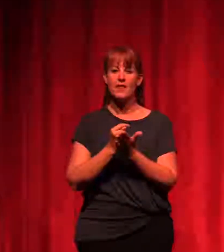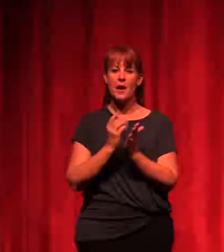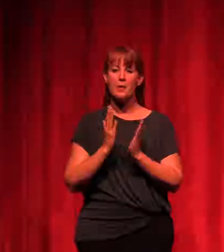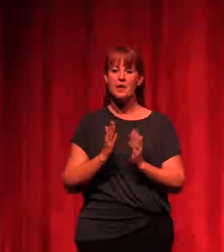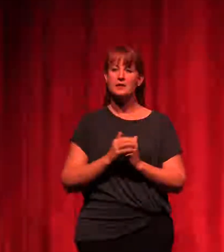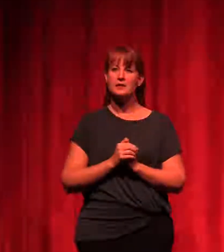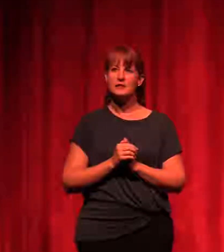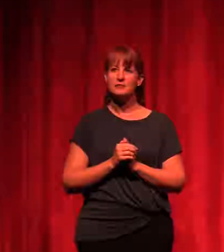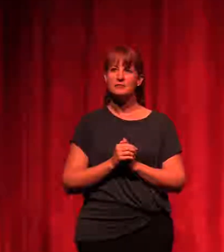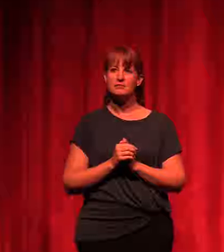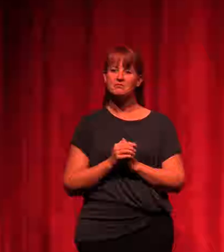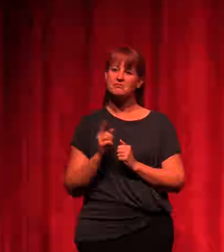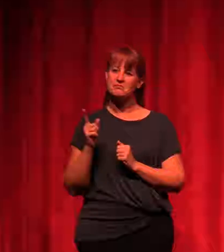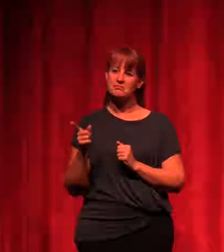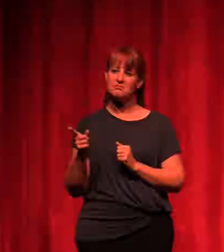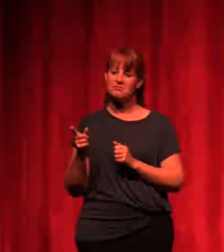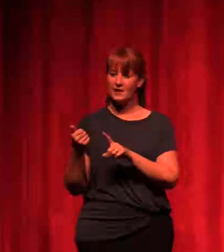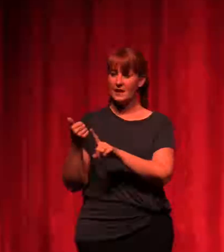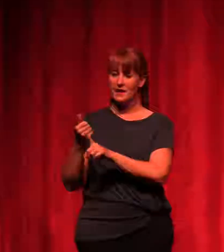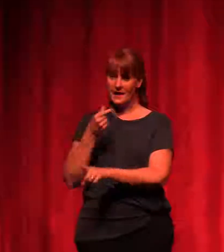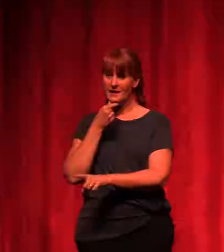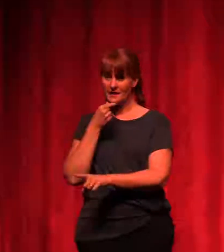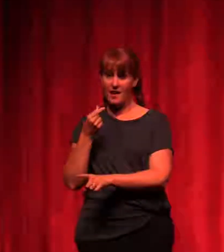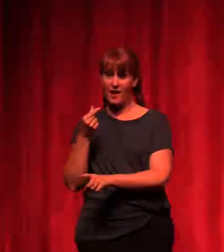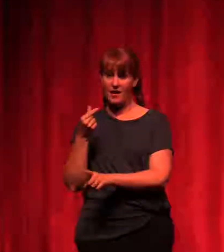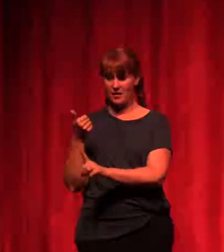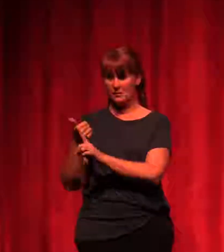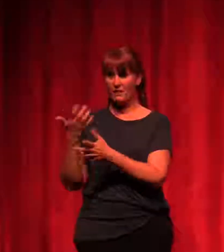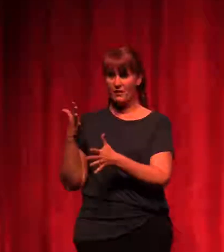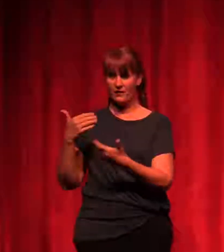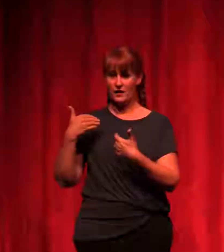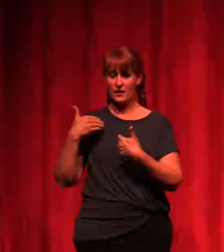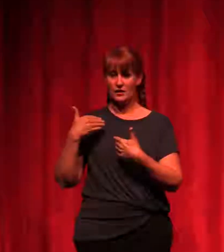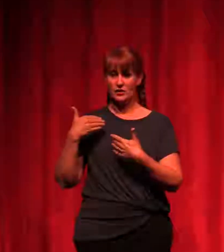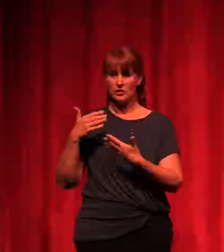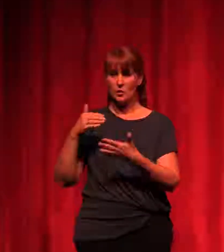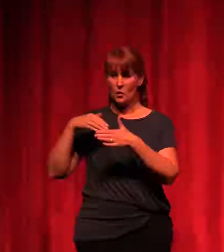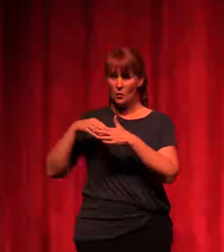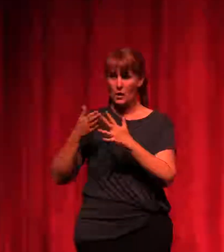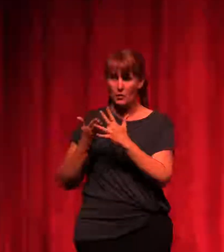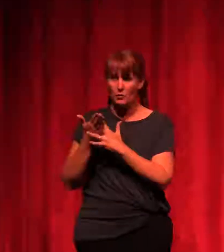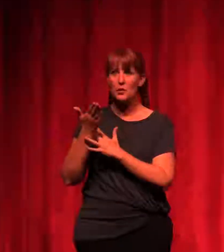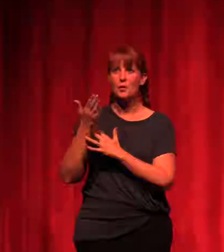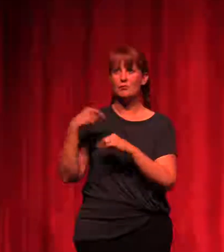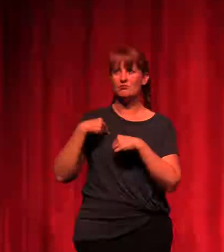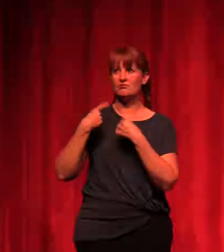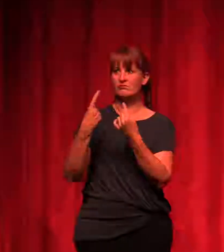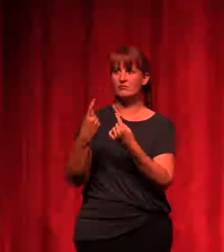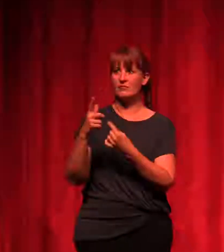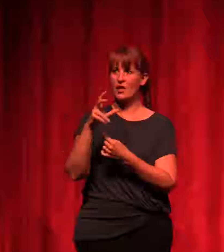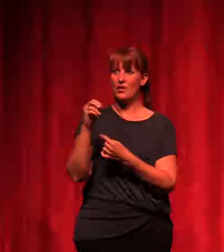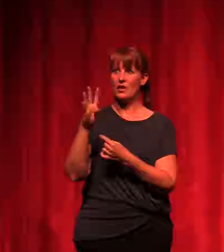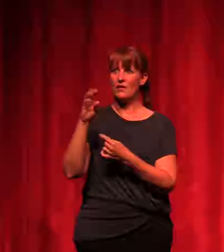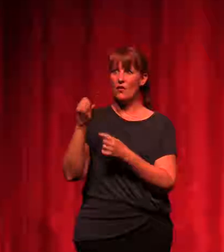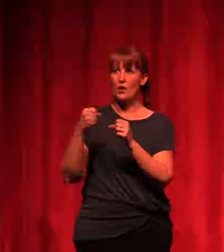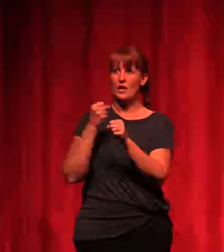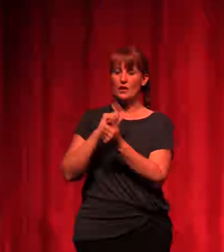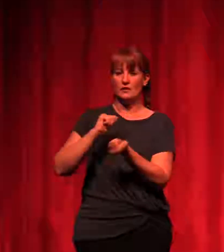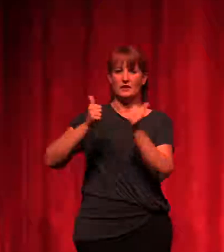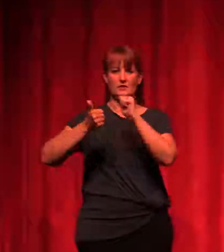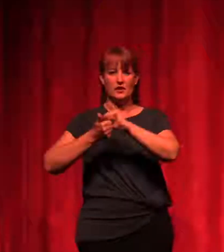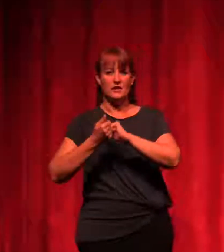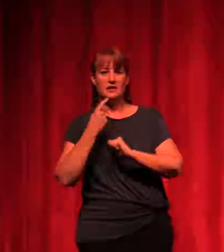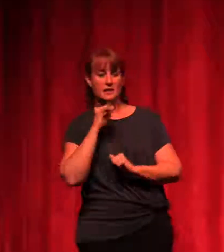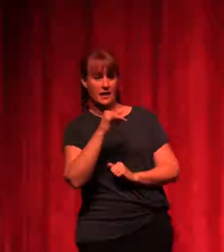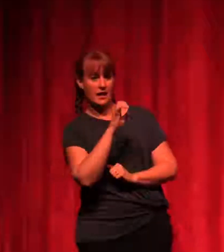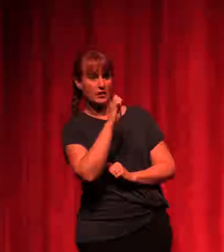and he's gay. He went through the whole revolution of the last 30, 40 years. And he said to me, "Joe, you're